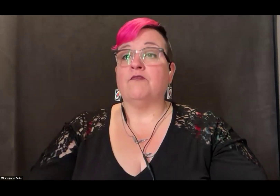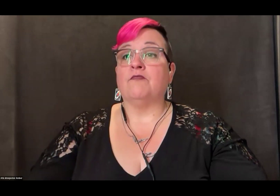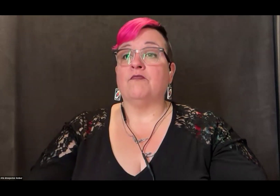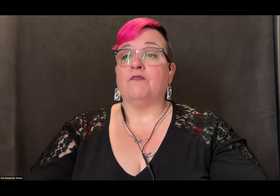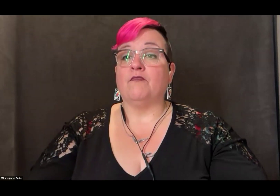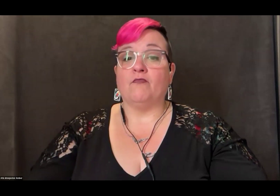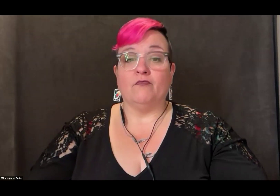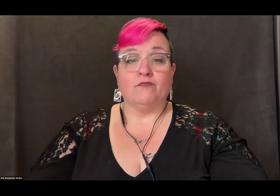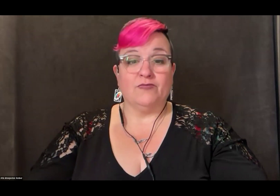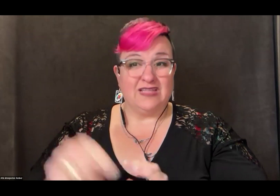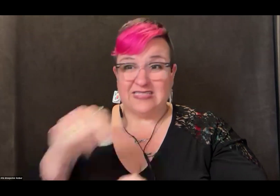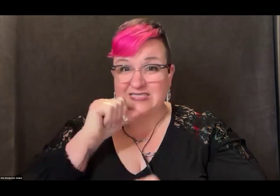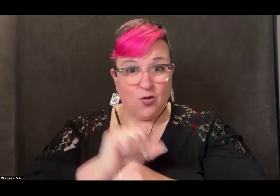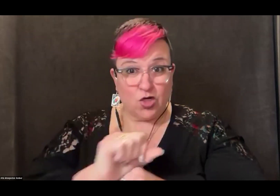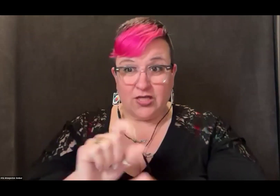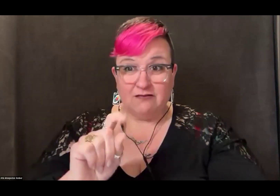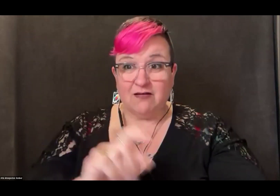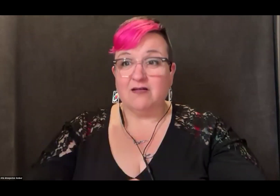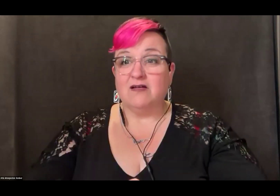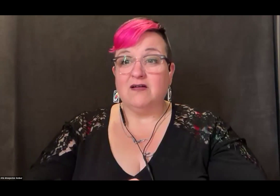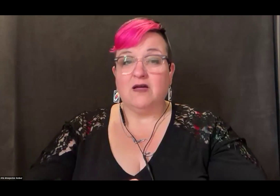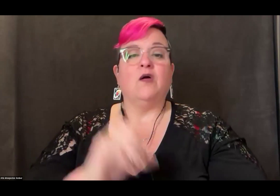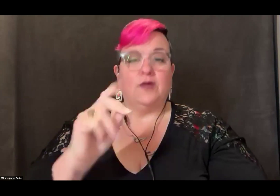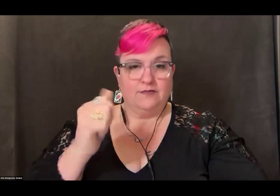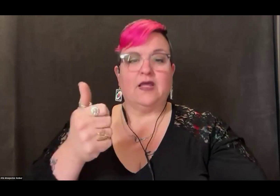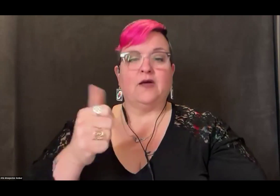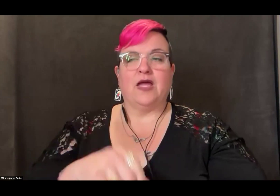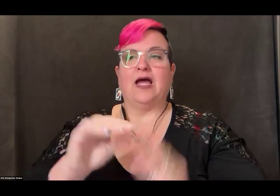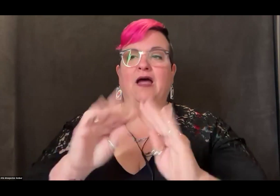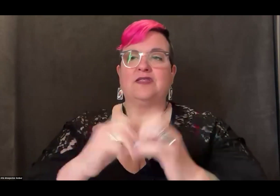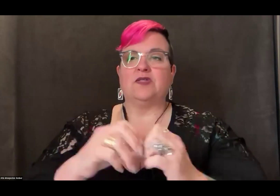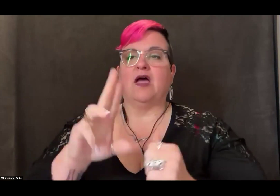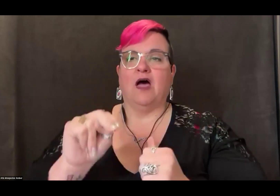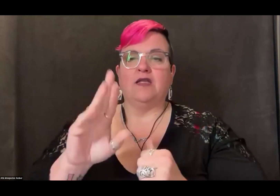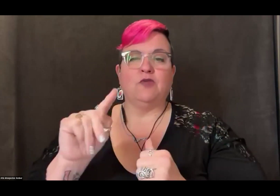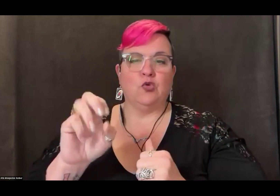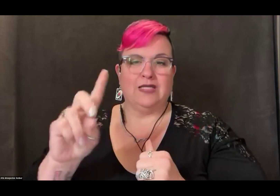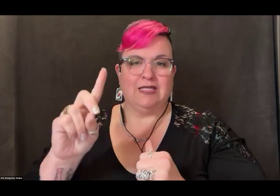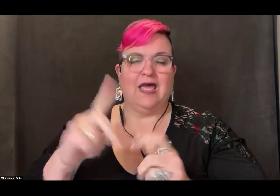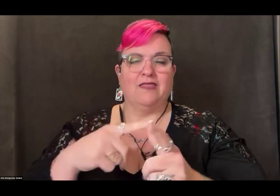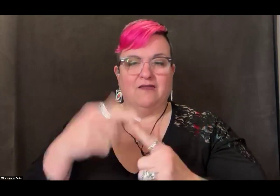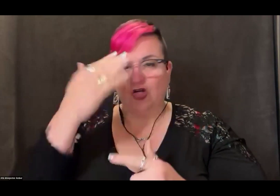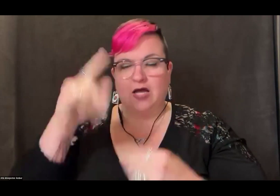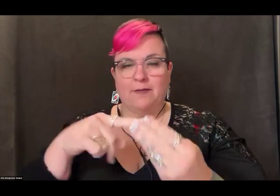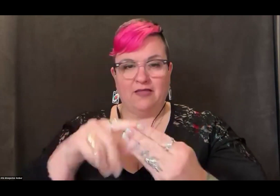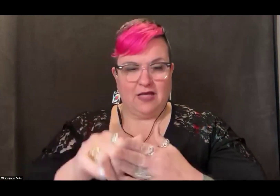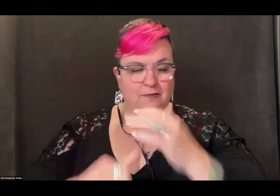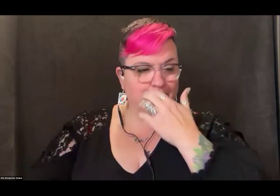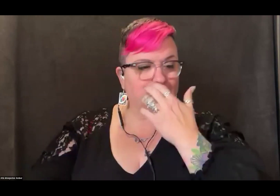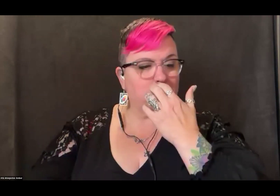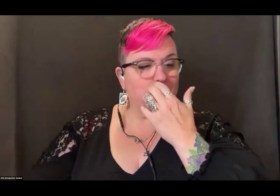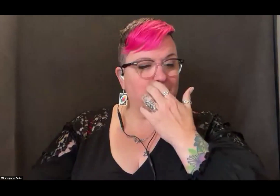All right, Okay. is this now working? I There must you have go. I must have unmuted it earlier and forgot about that.